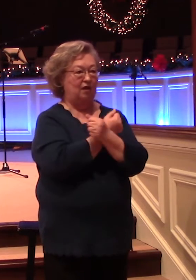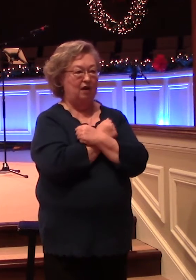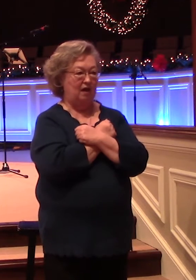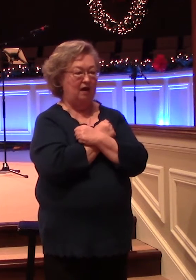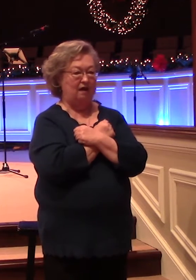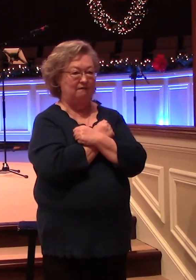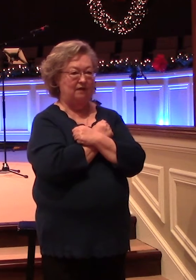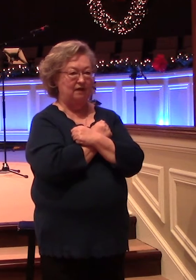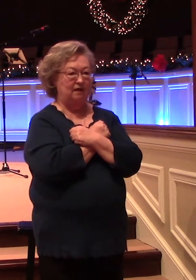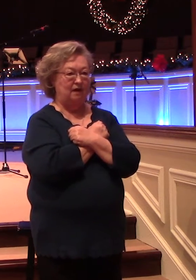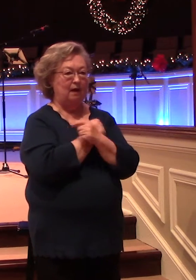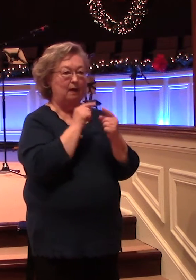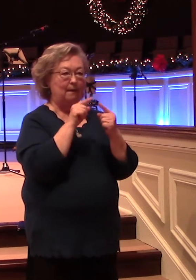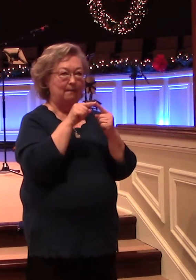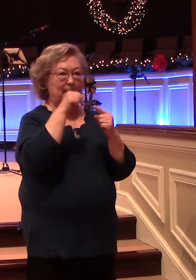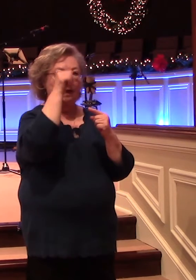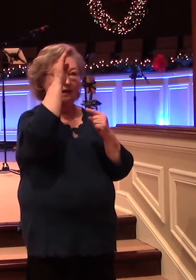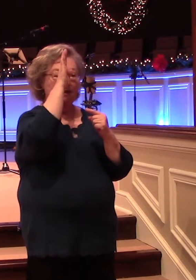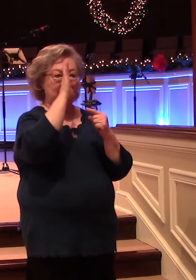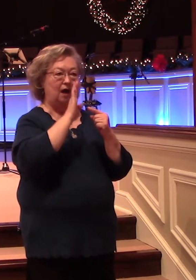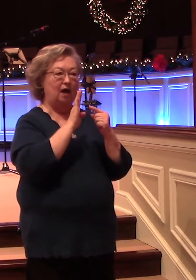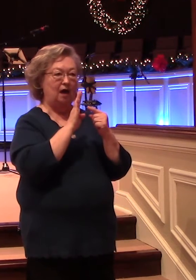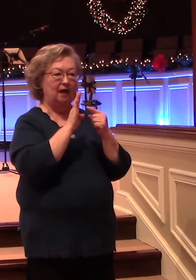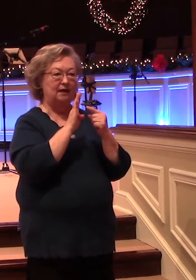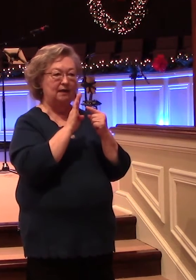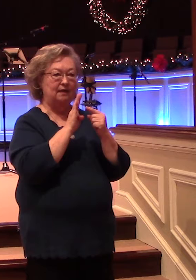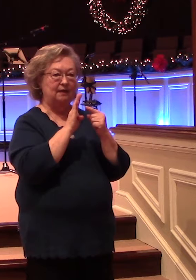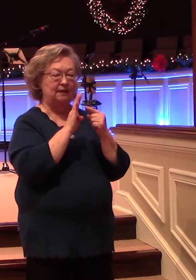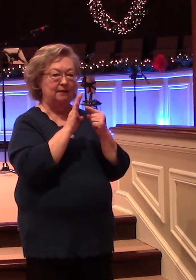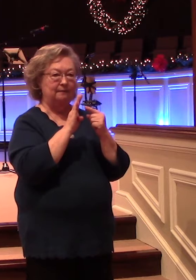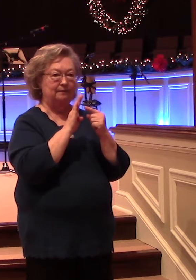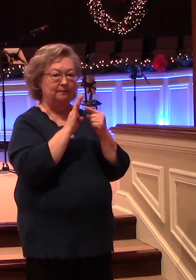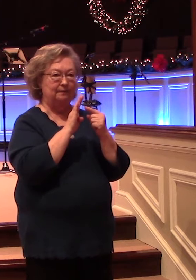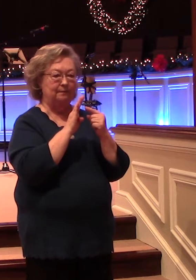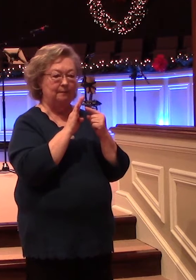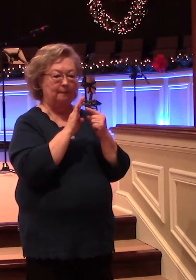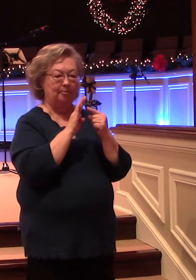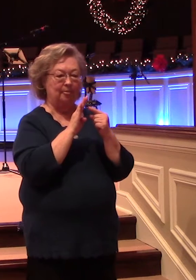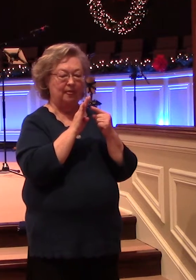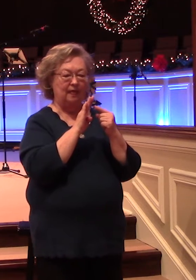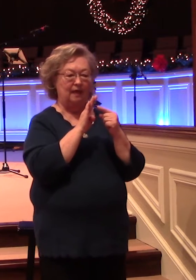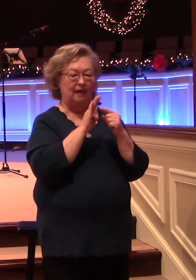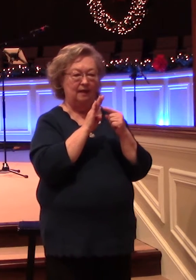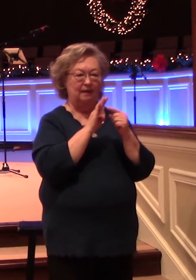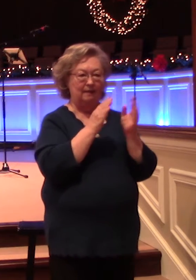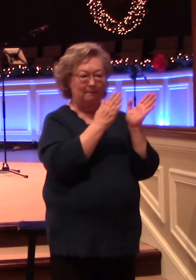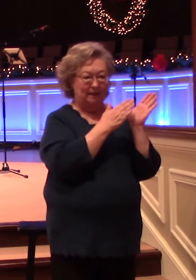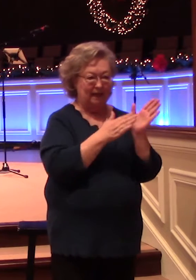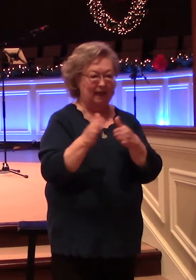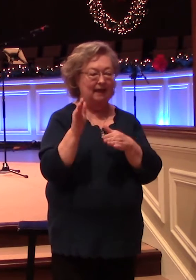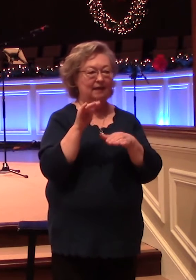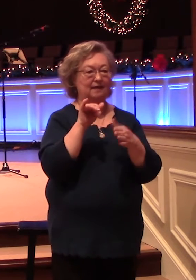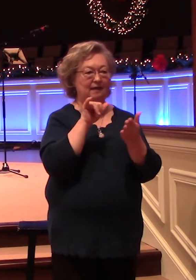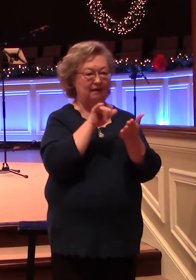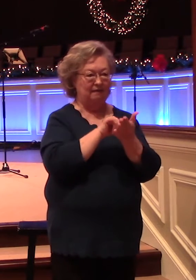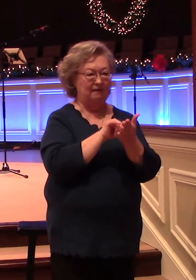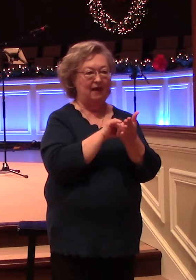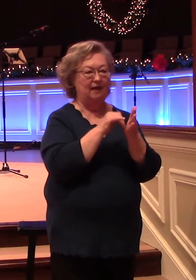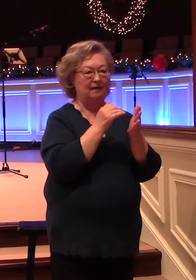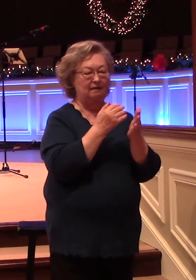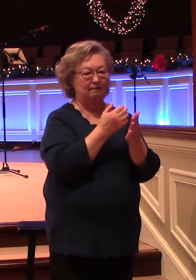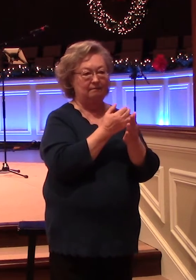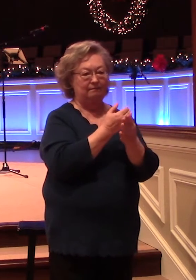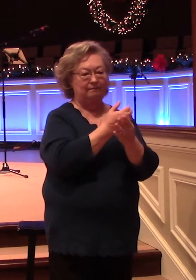with a God-ordained, agape kind of love until you're in a relationship with God. Love is deeply, fundamentally